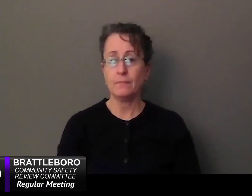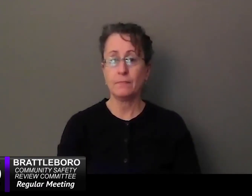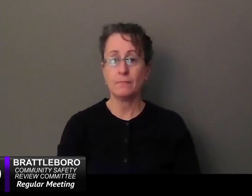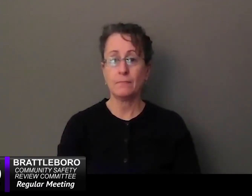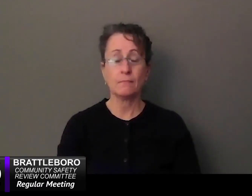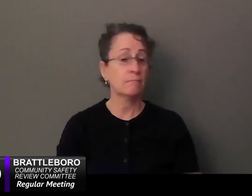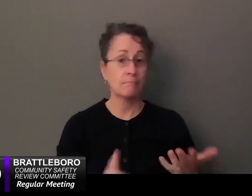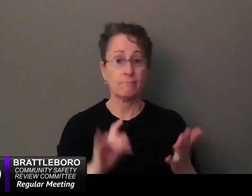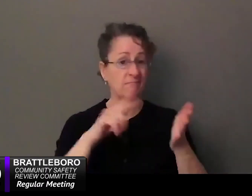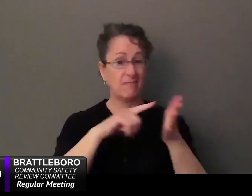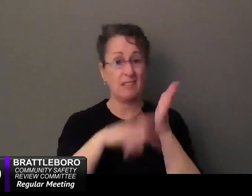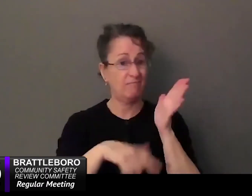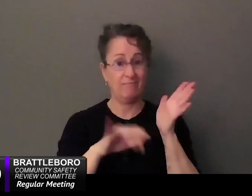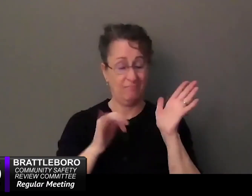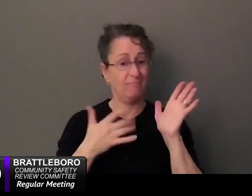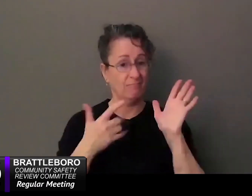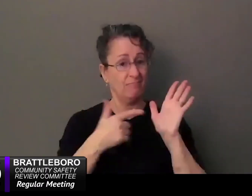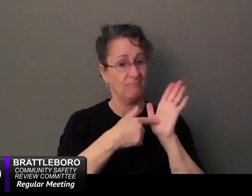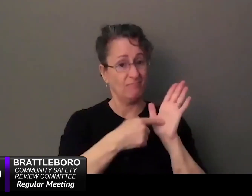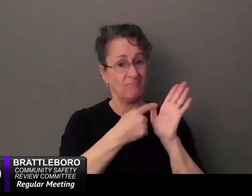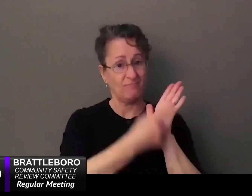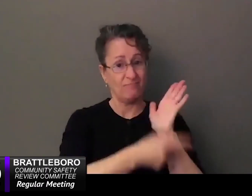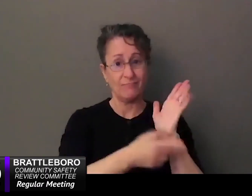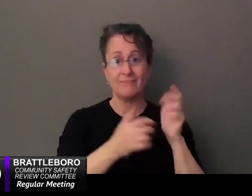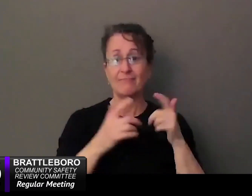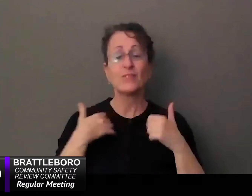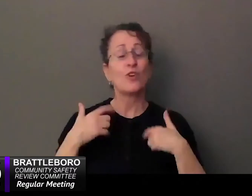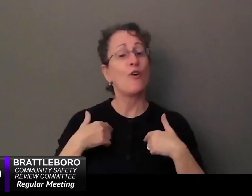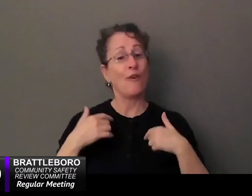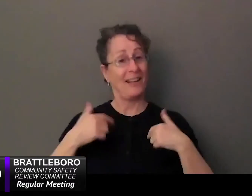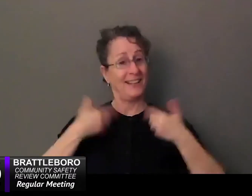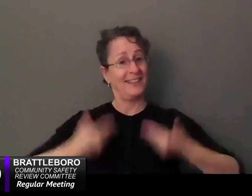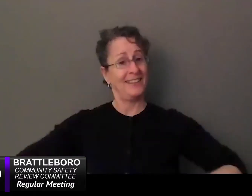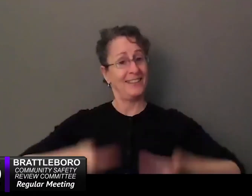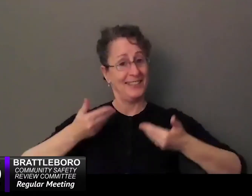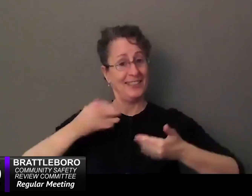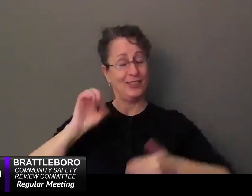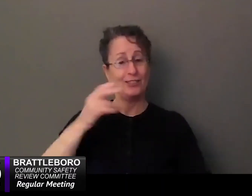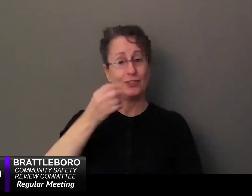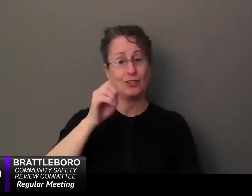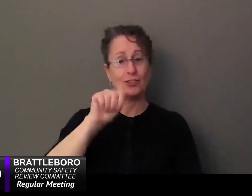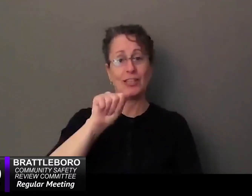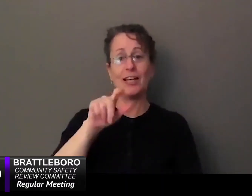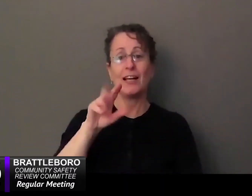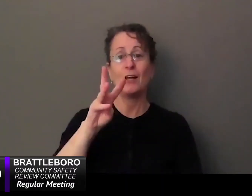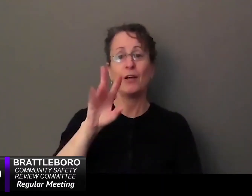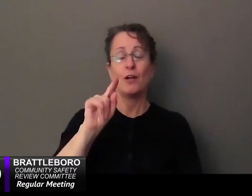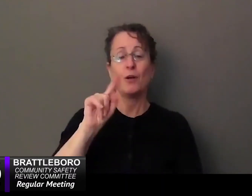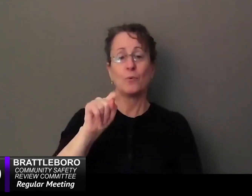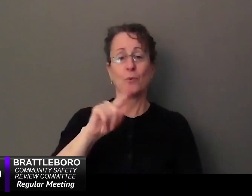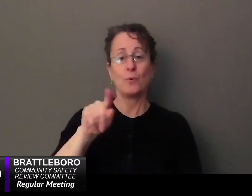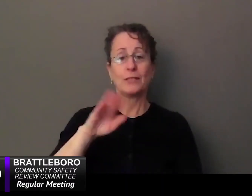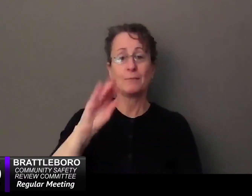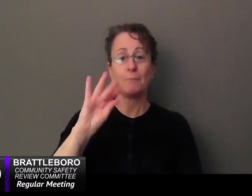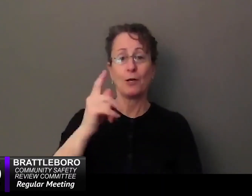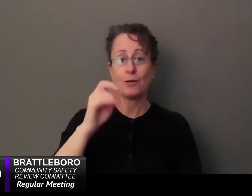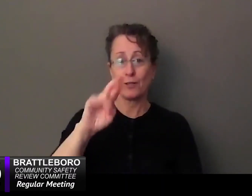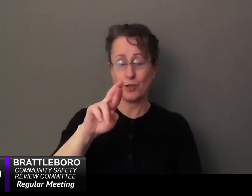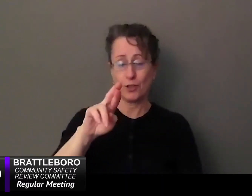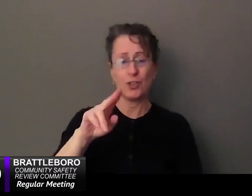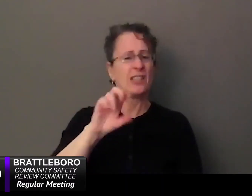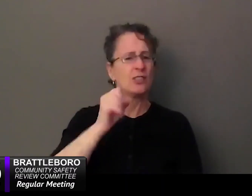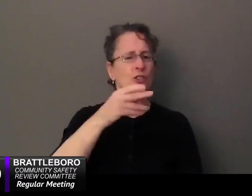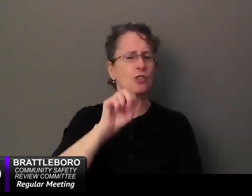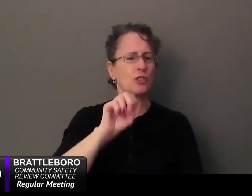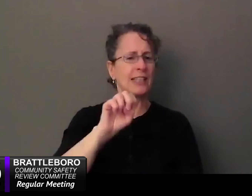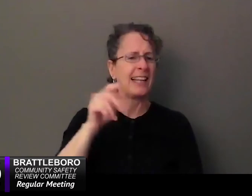accessibility needs while you're here. So I'm modeling. My name is Shay Witzberger. I use she, her, they, them pronouns. I am a